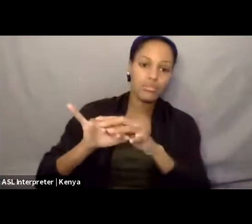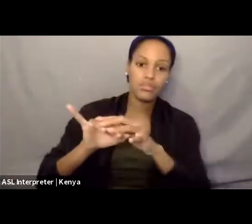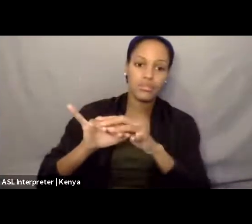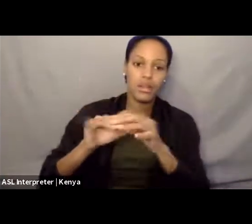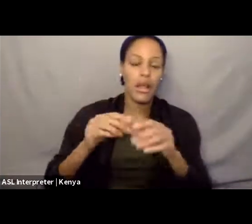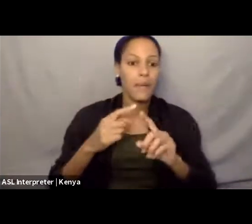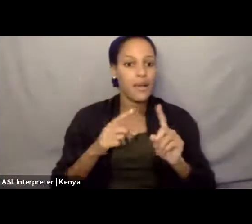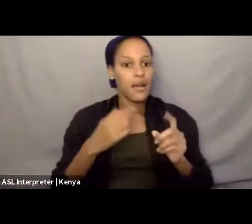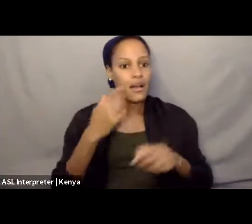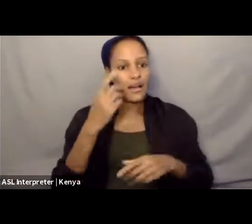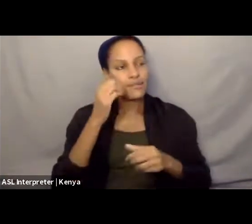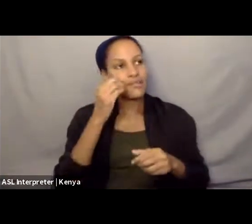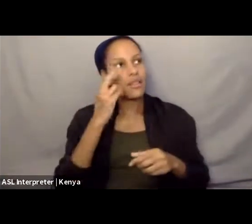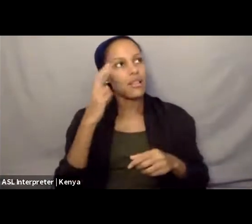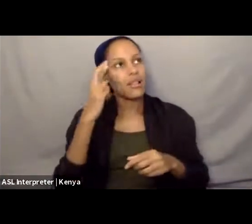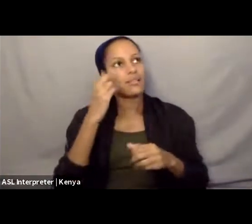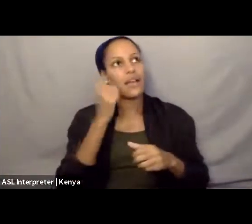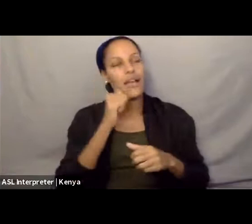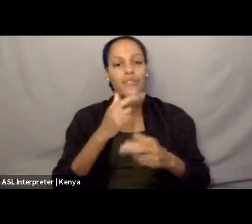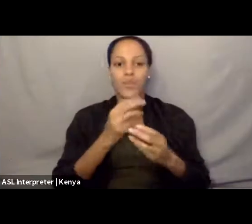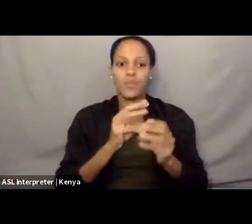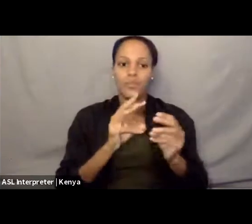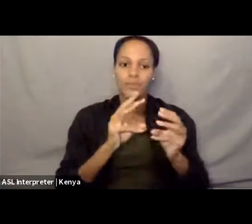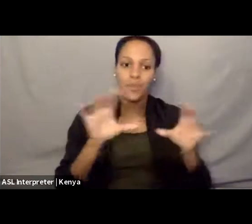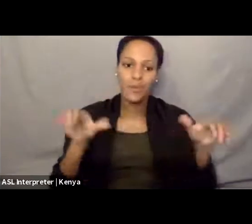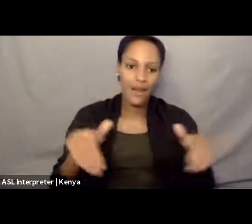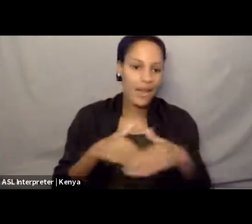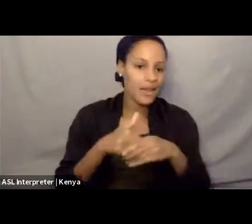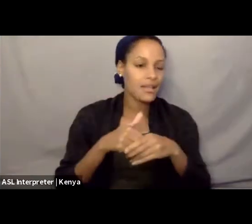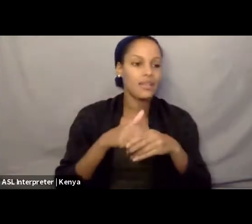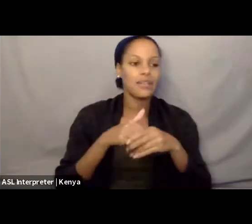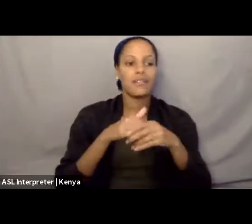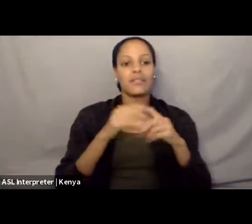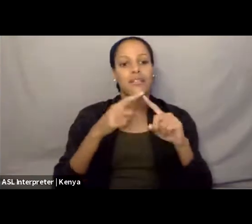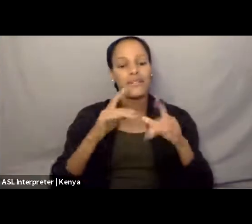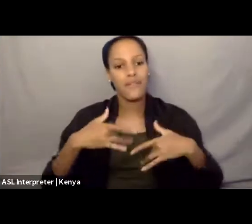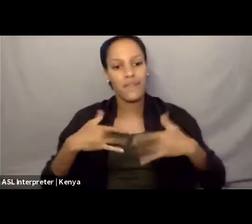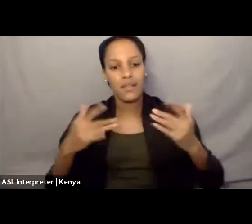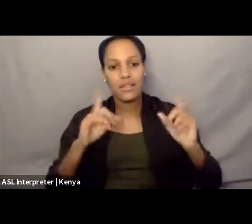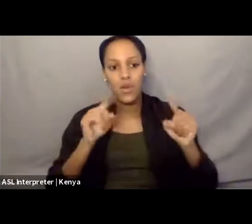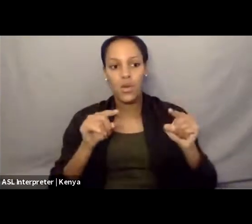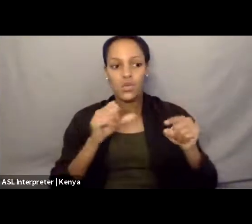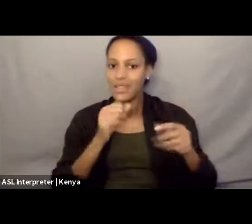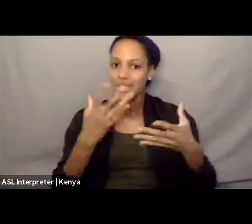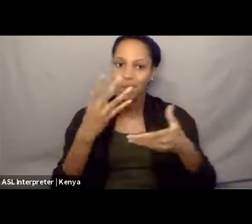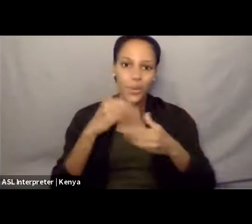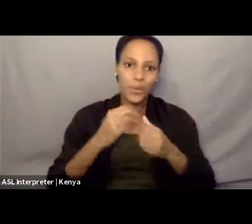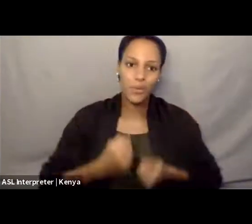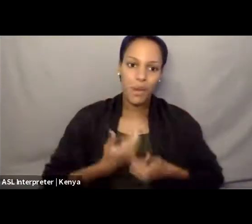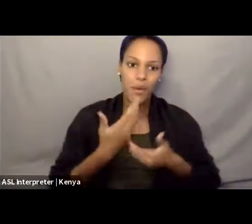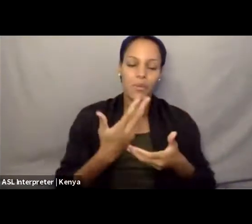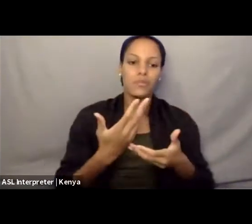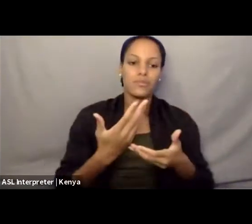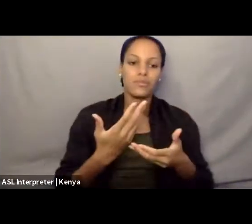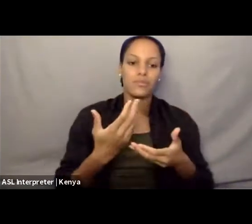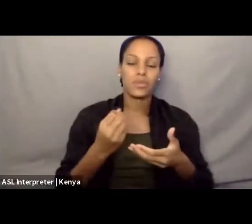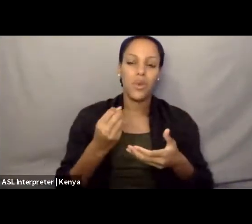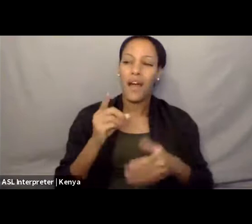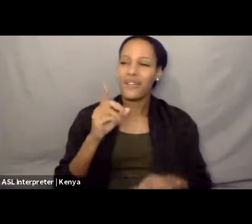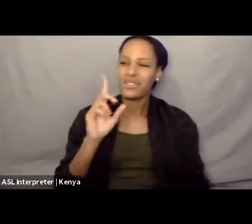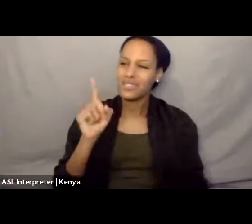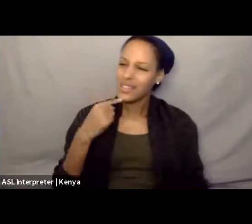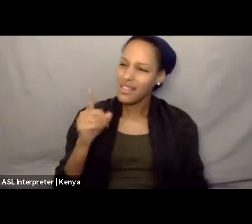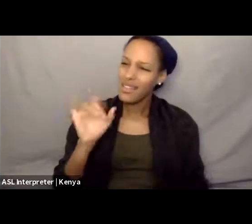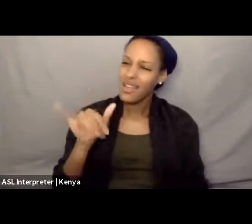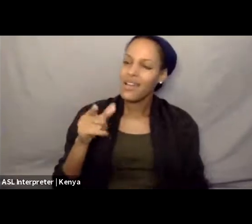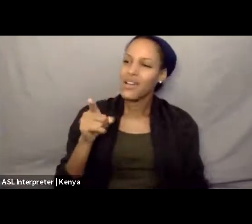a poem, requires one. So truth be told, I give almost nary a shit about the